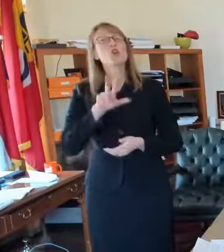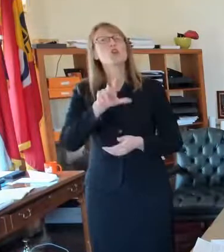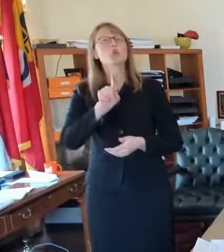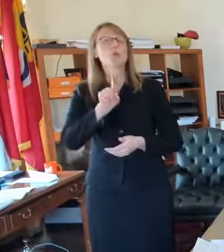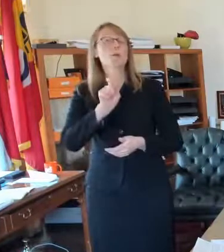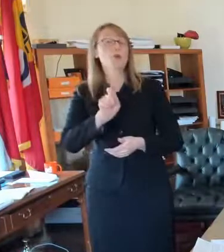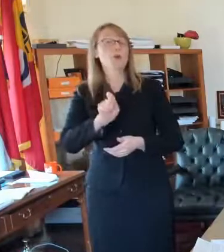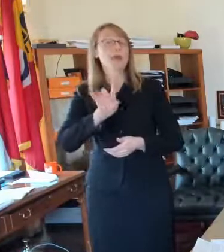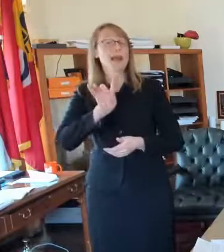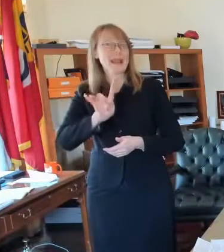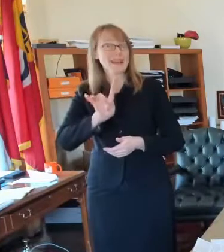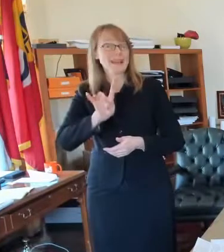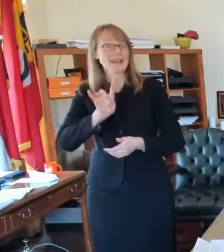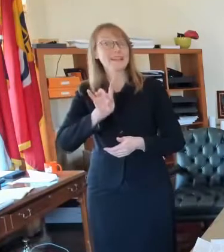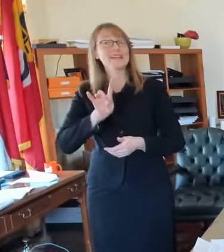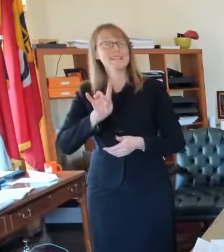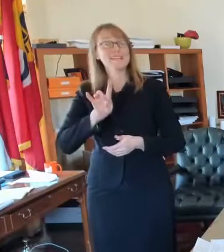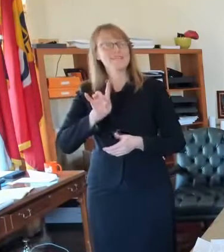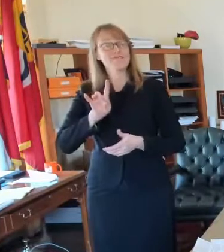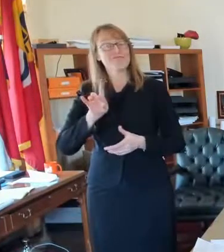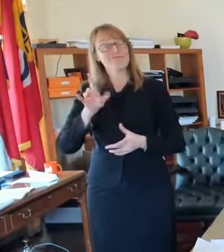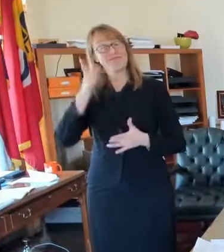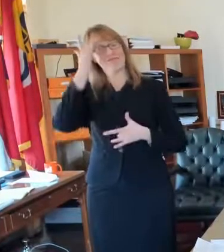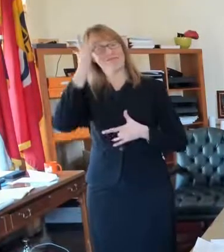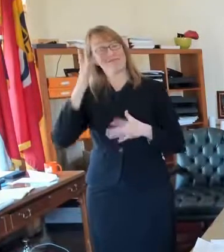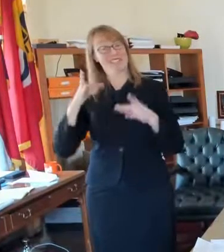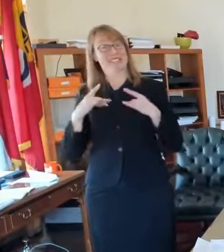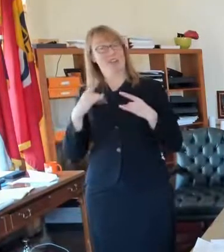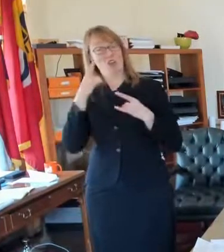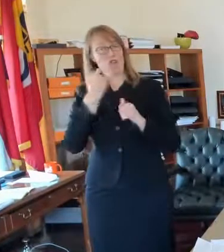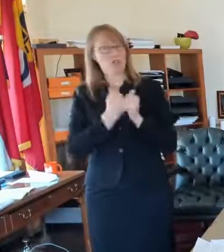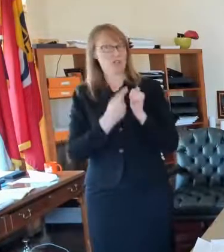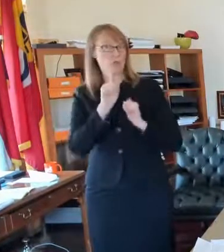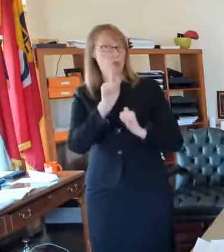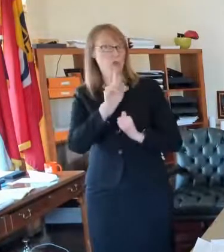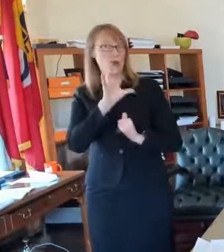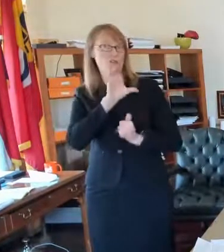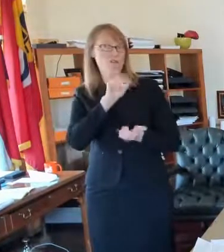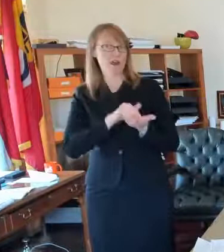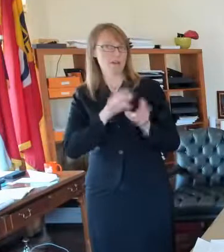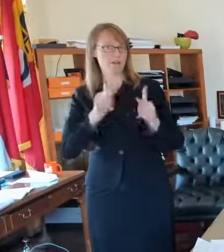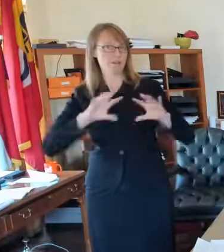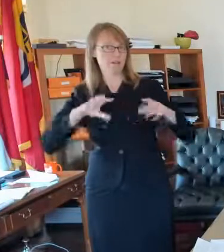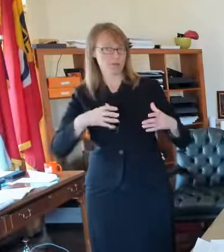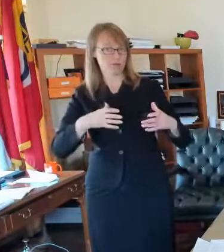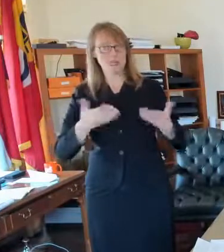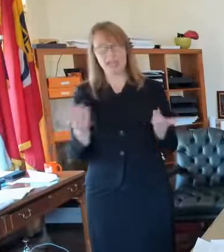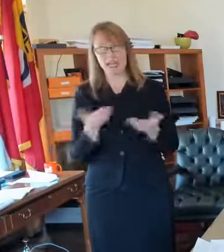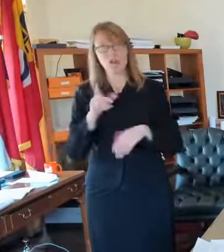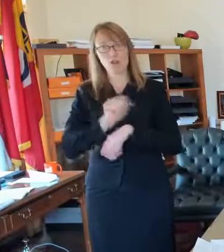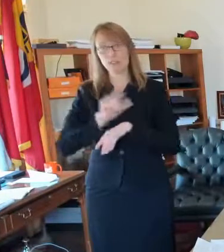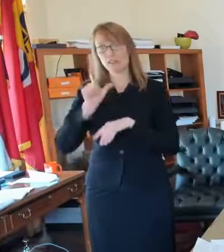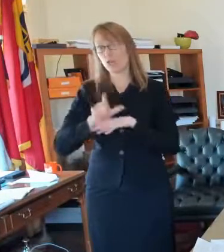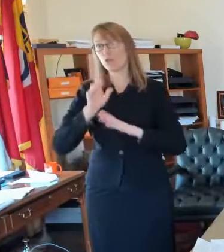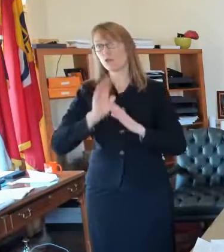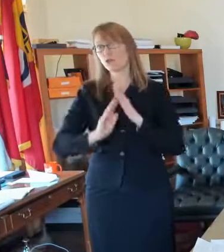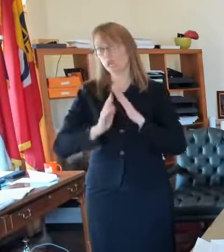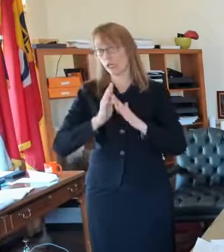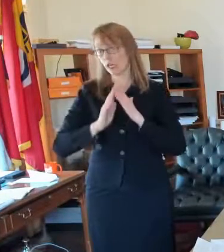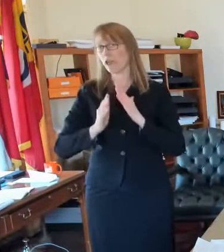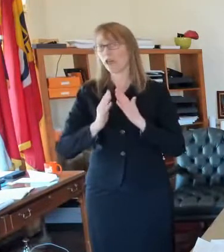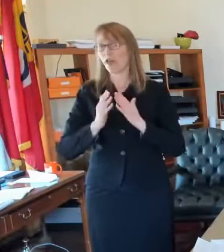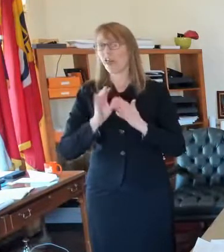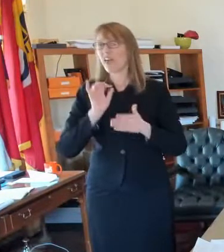31.8 cases per 100,000 in the city of St. Louis as of through the cases reported